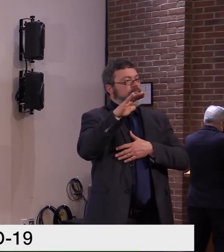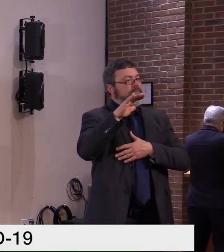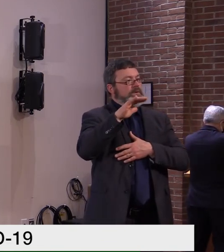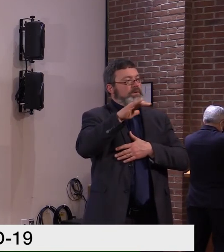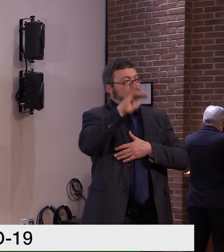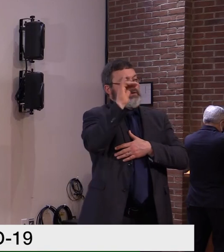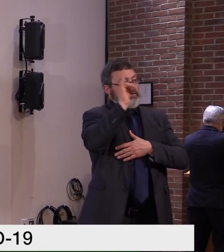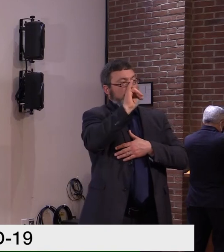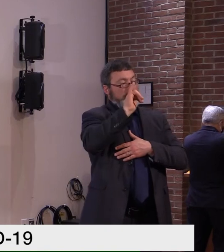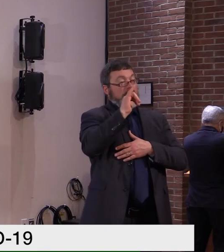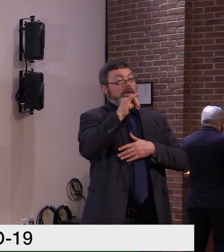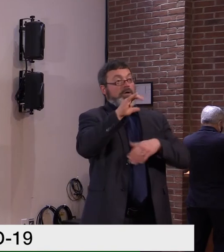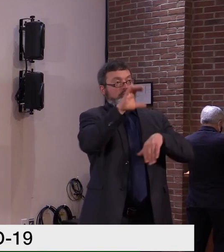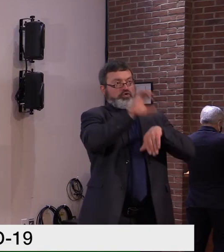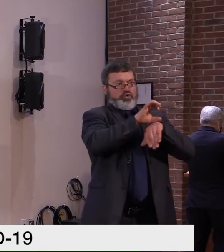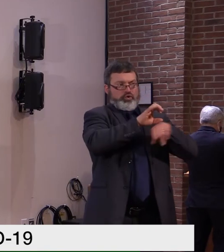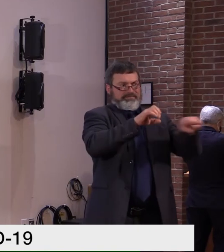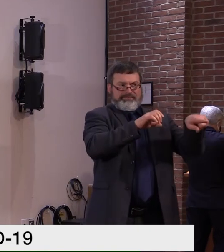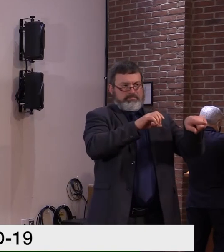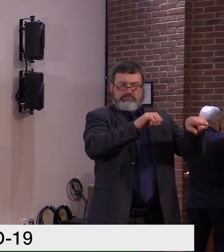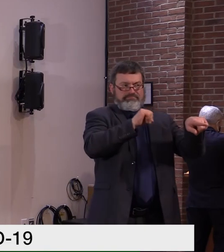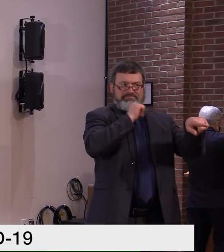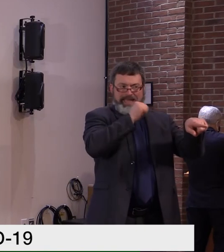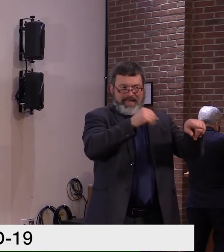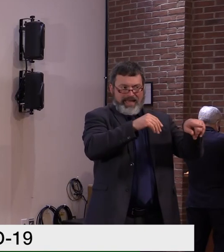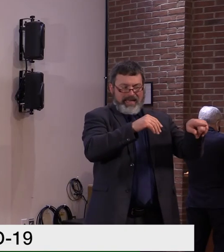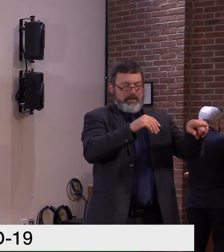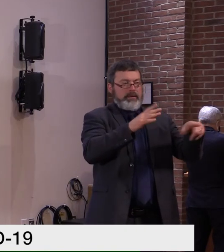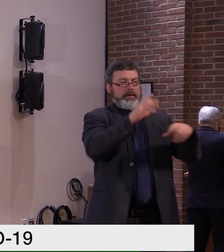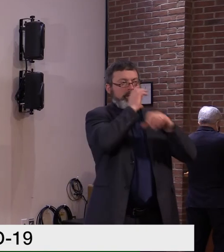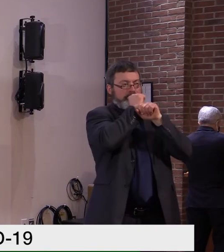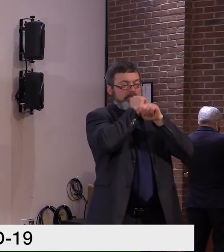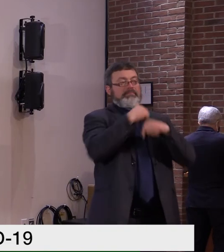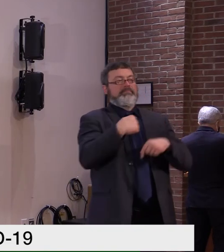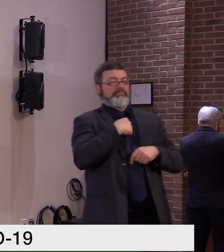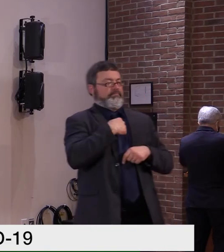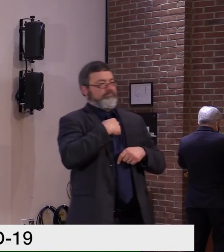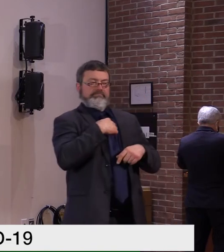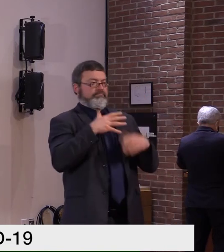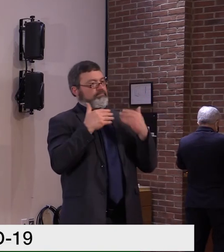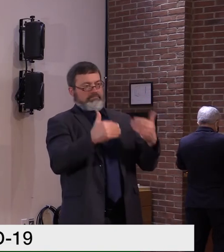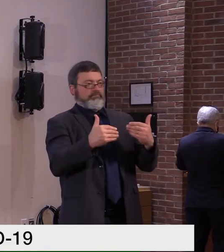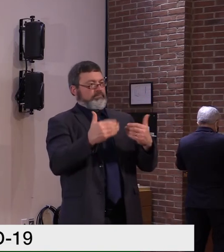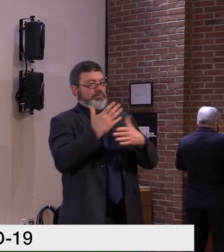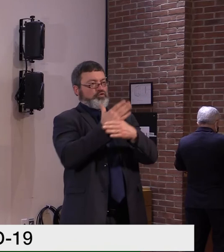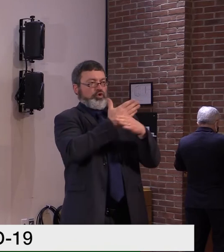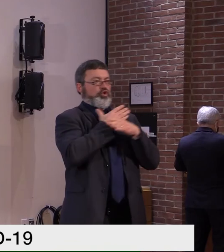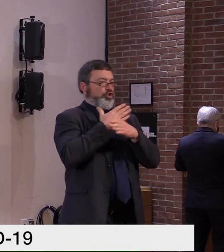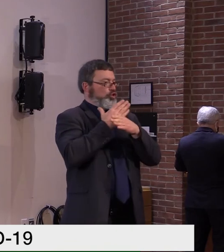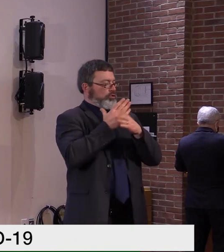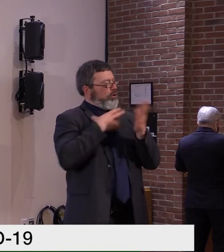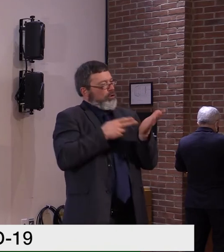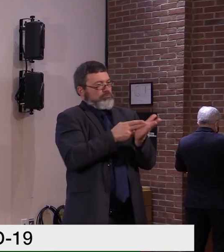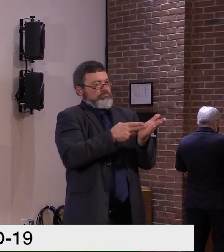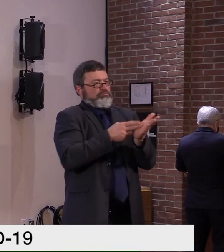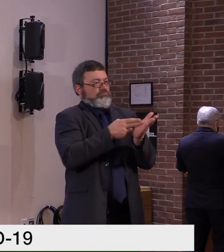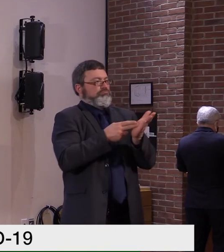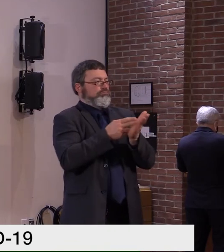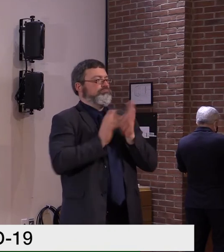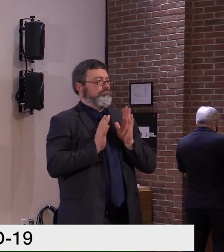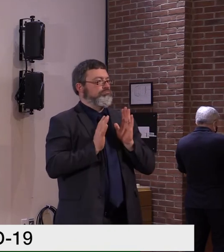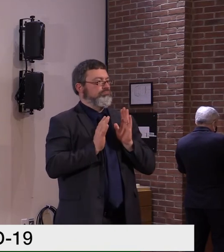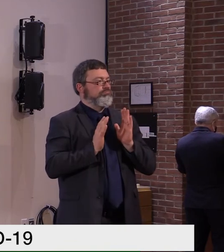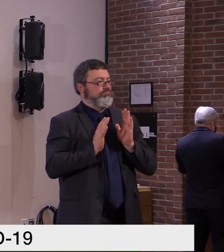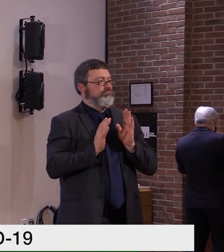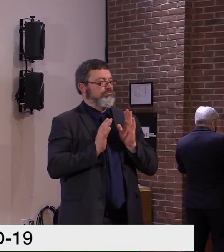to then provide information to the public so that if they happened to be present at a